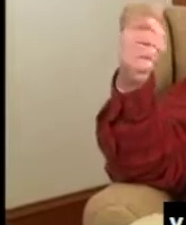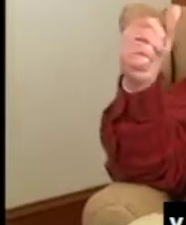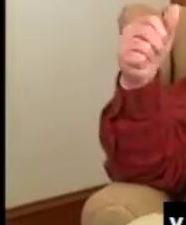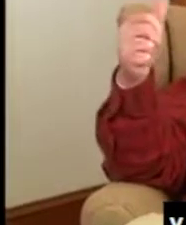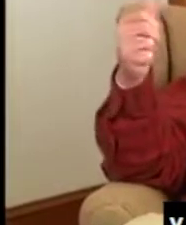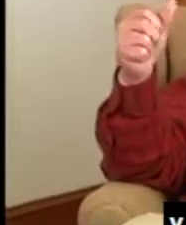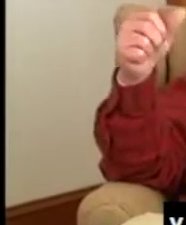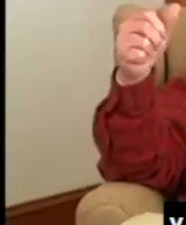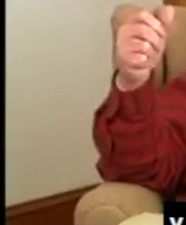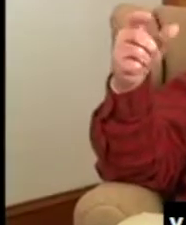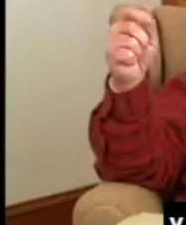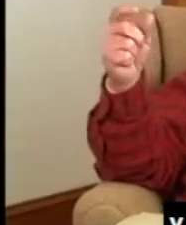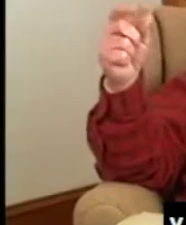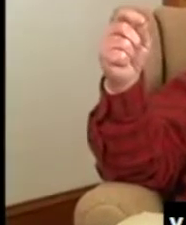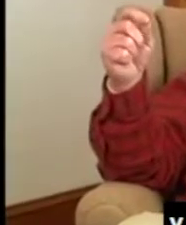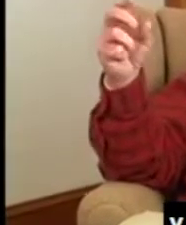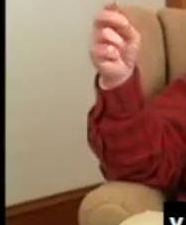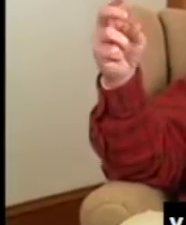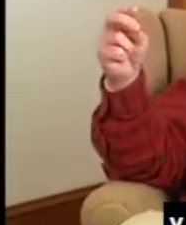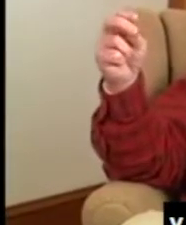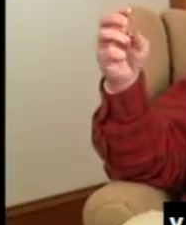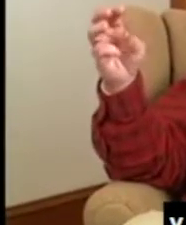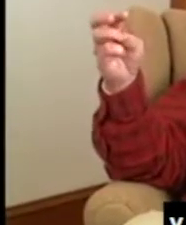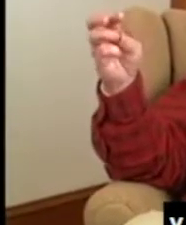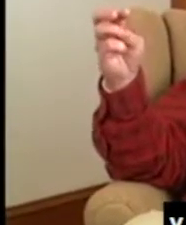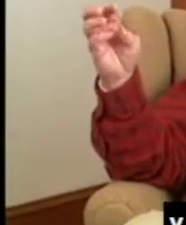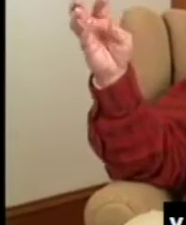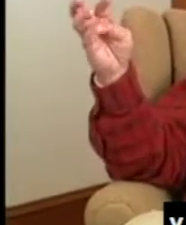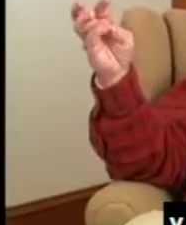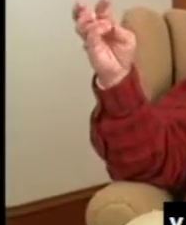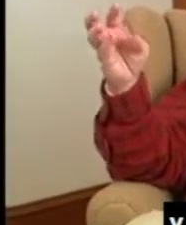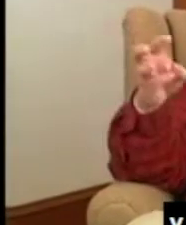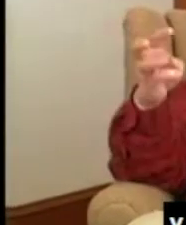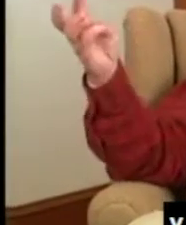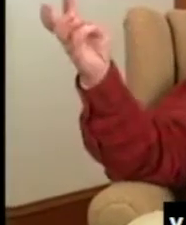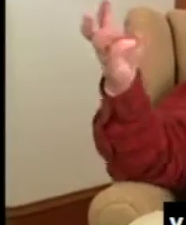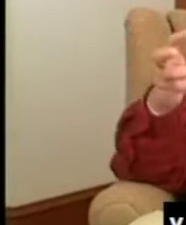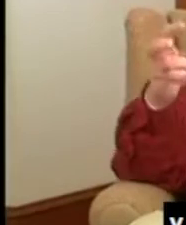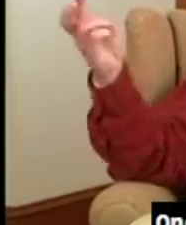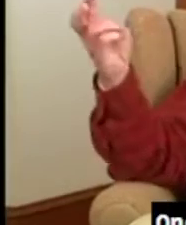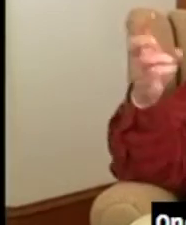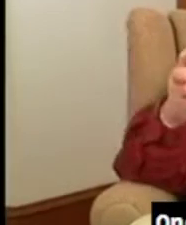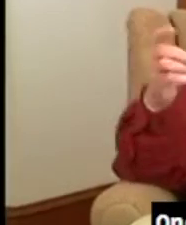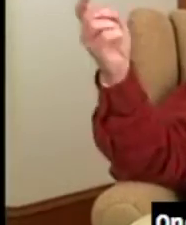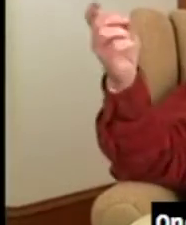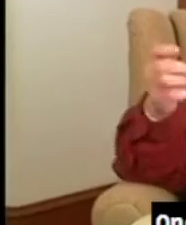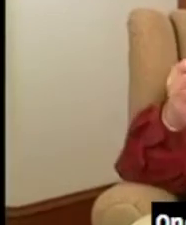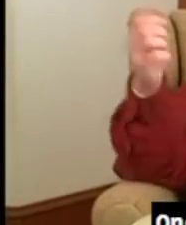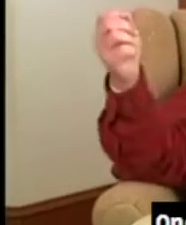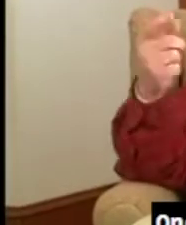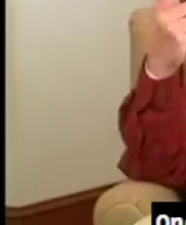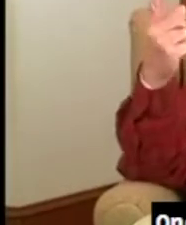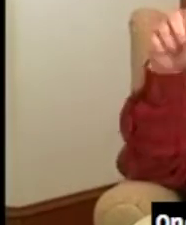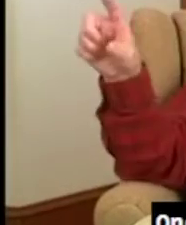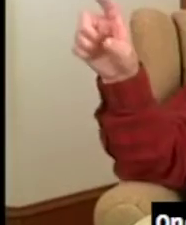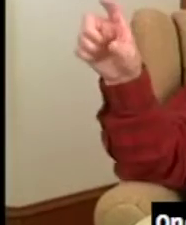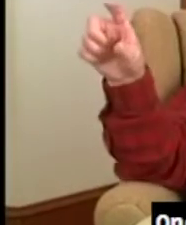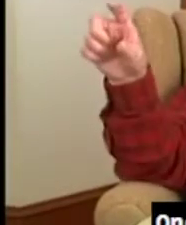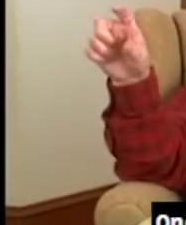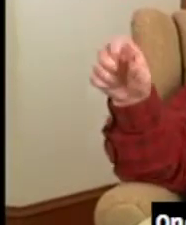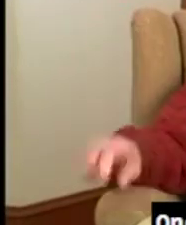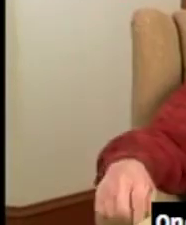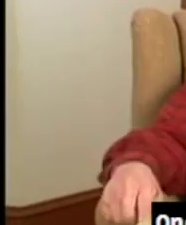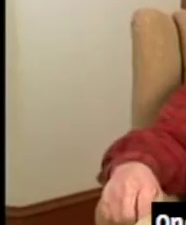6, 7, 8, 9, that's 10, 20, 30, 40, 50, 60, 70, 80, 90,